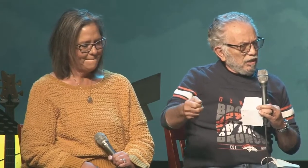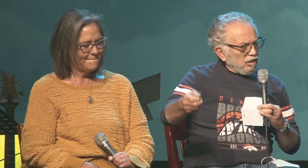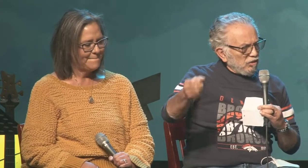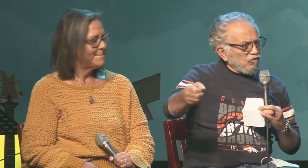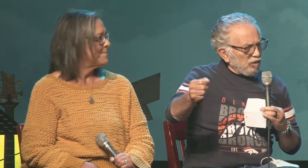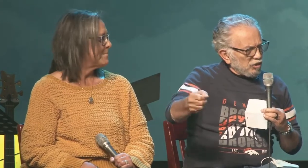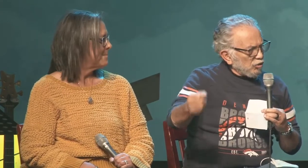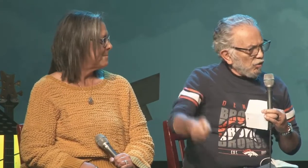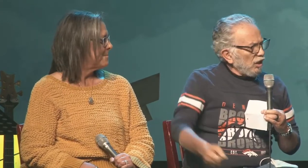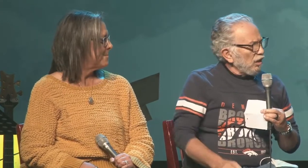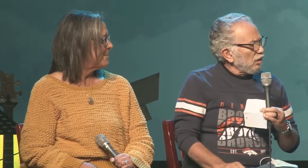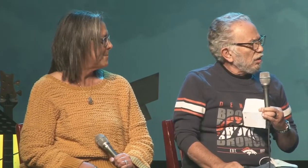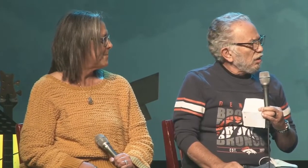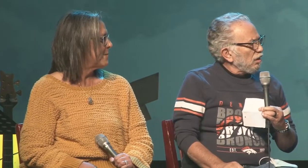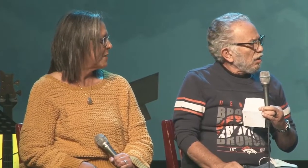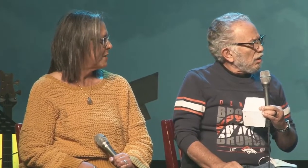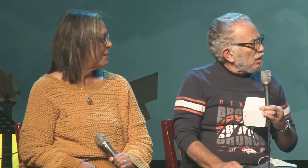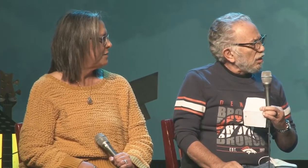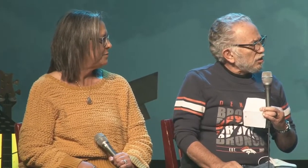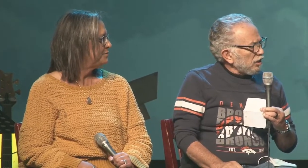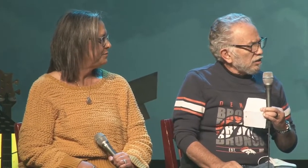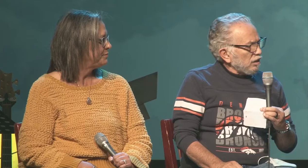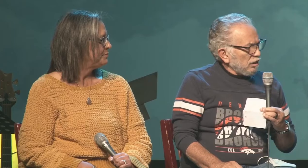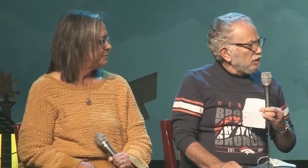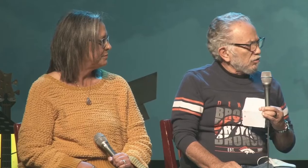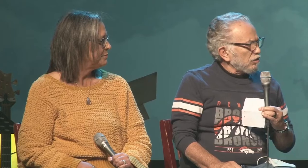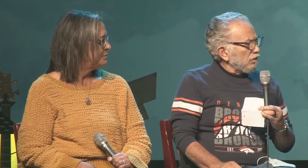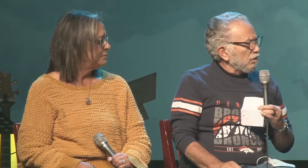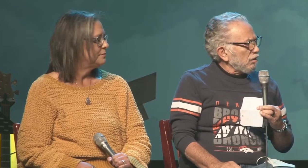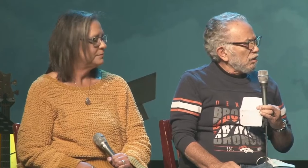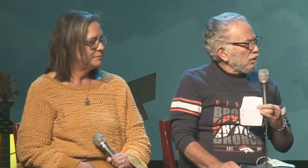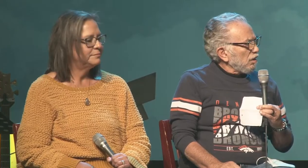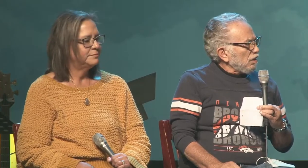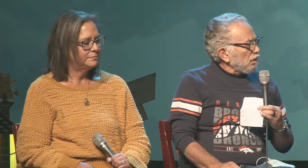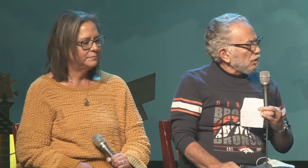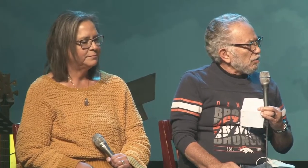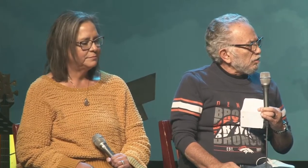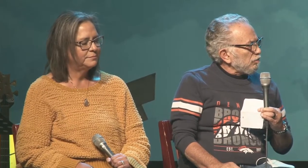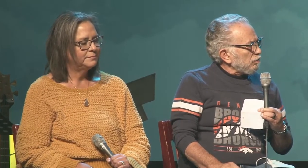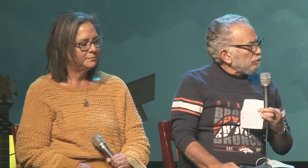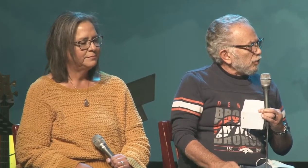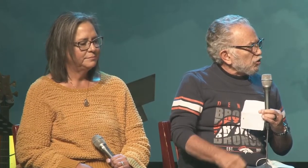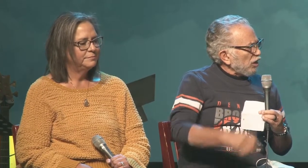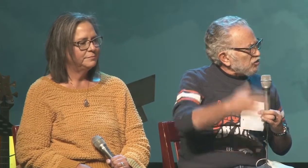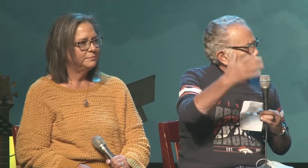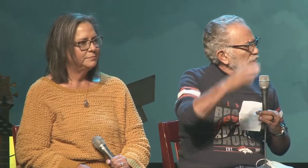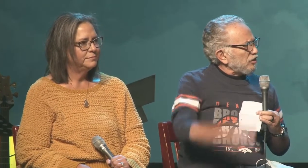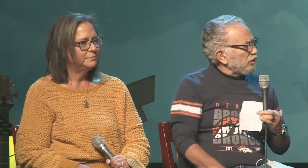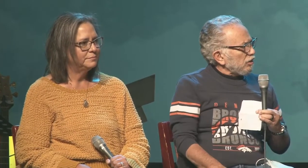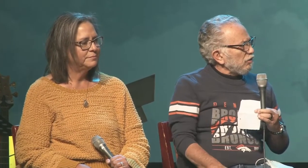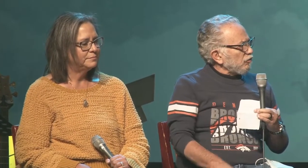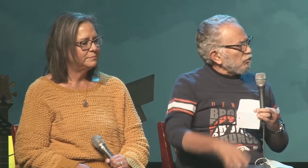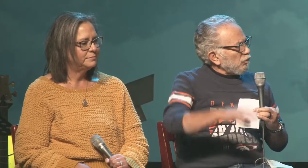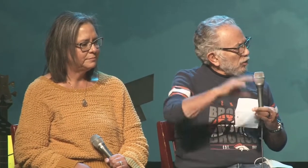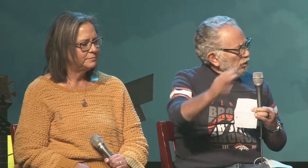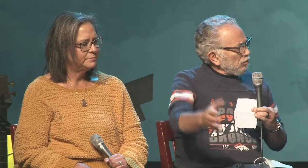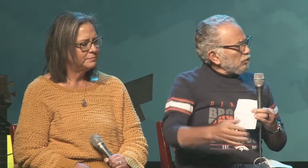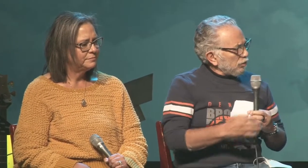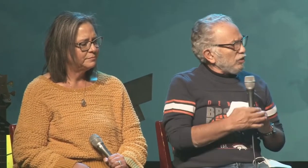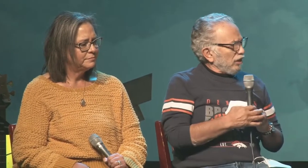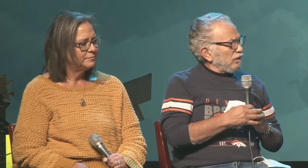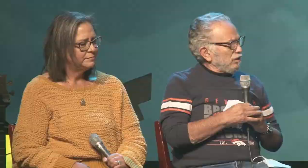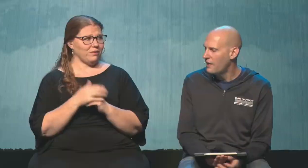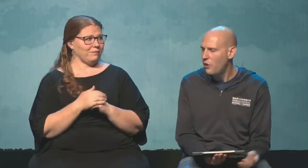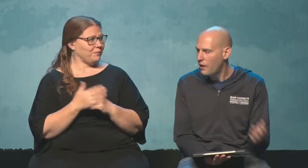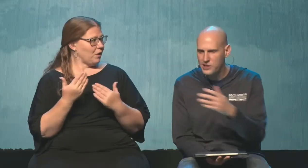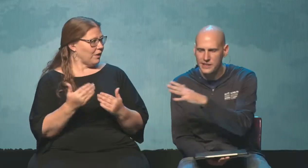say, you finished well. And he said, thank you, sir. That's good. But transformation, from, go